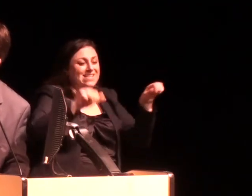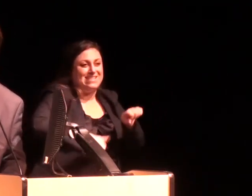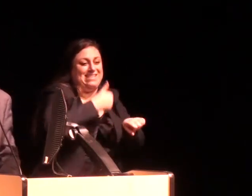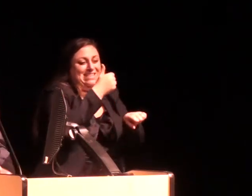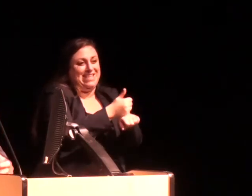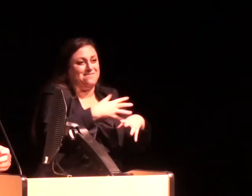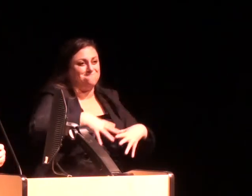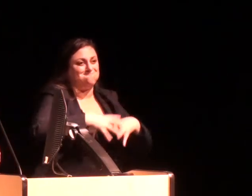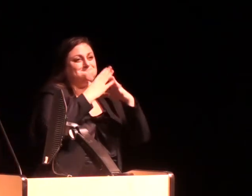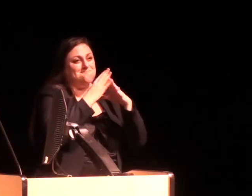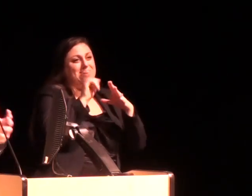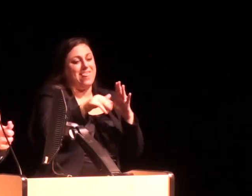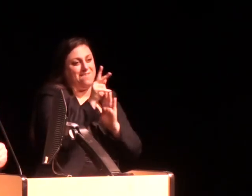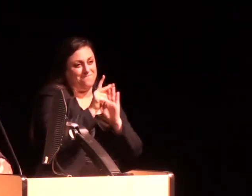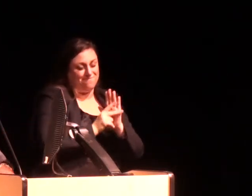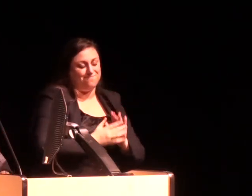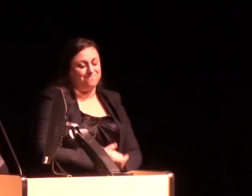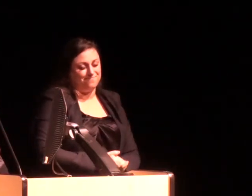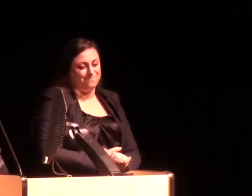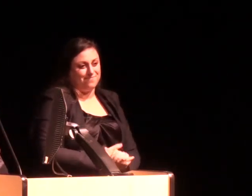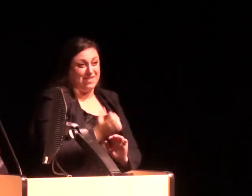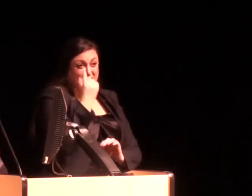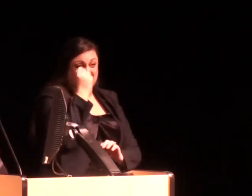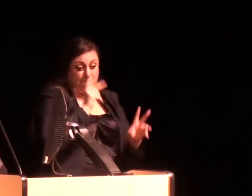there, they were the leading